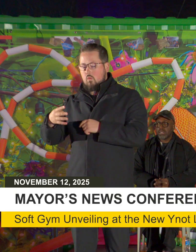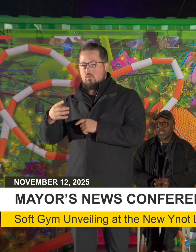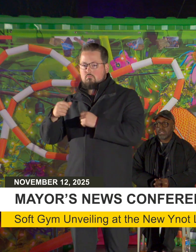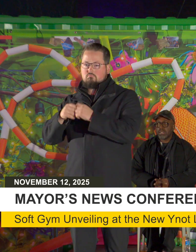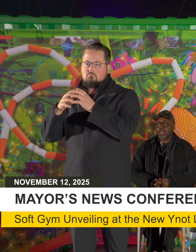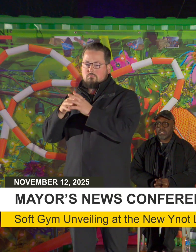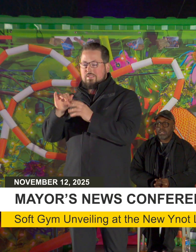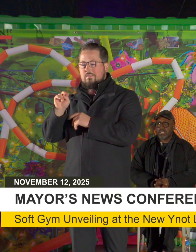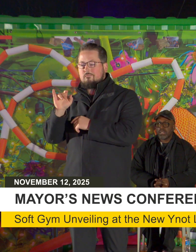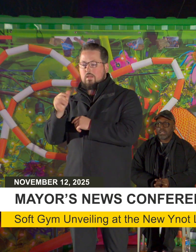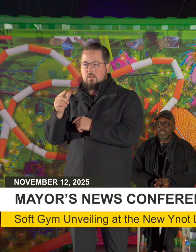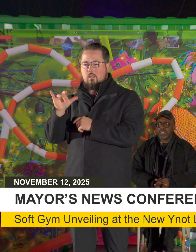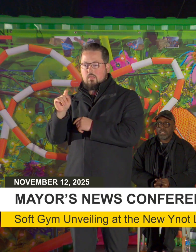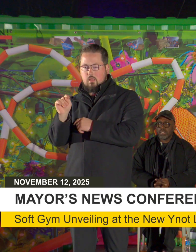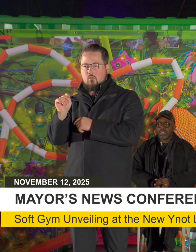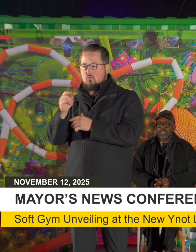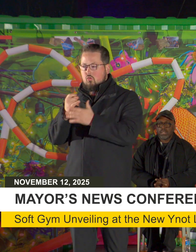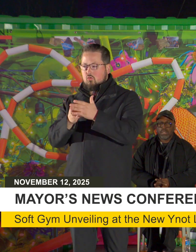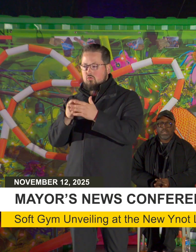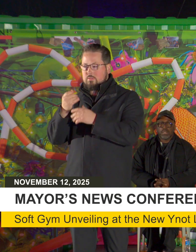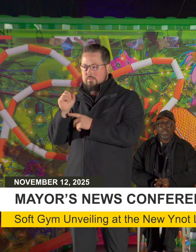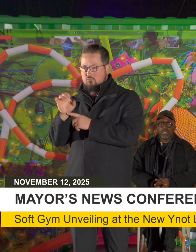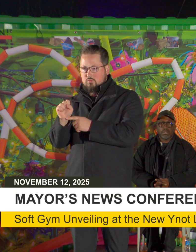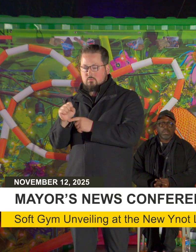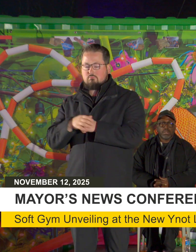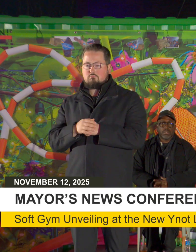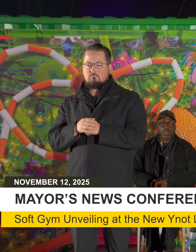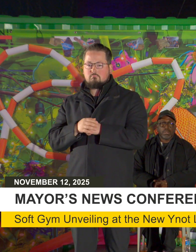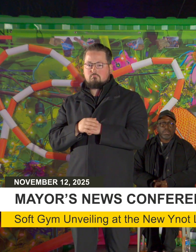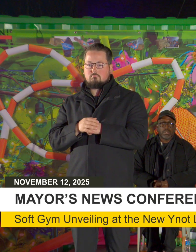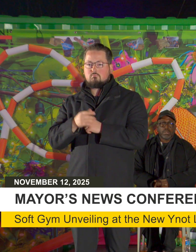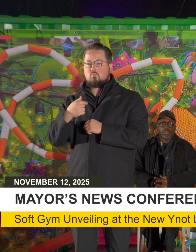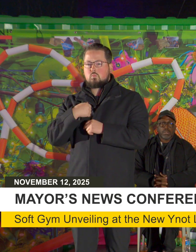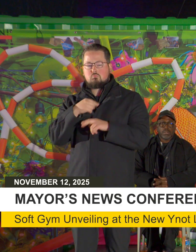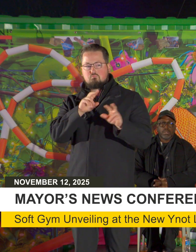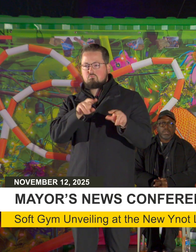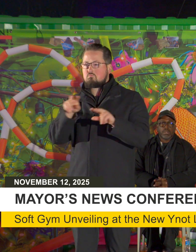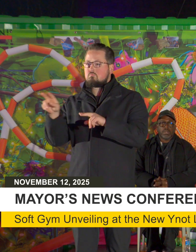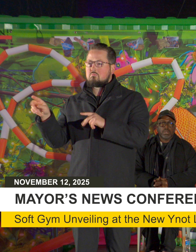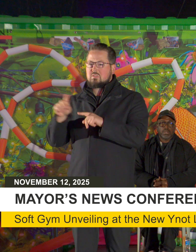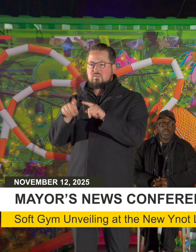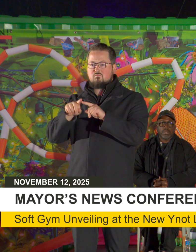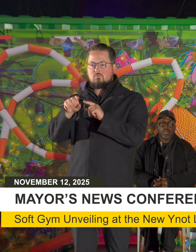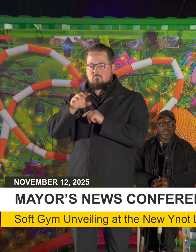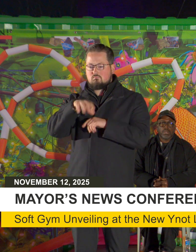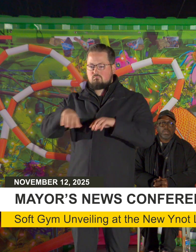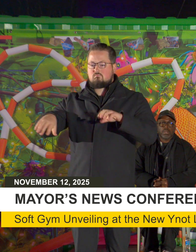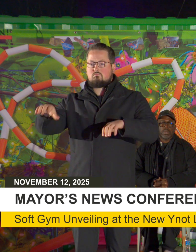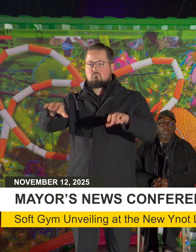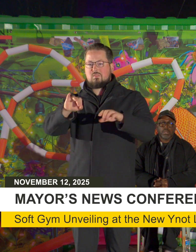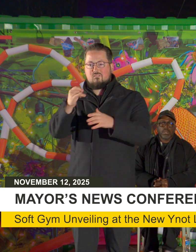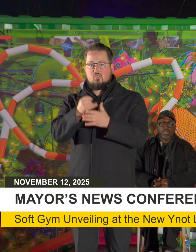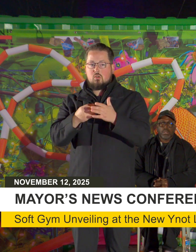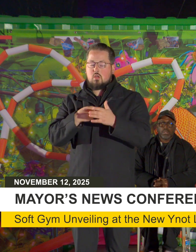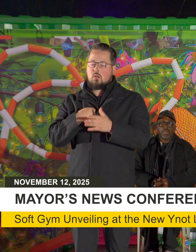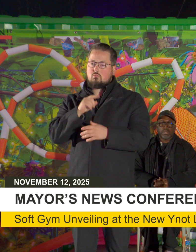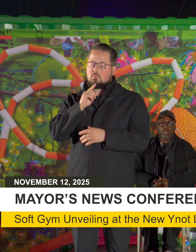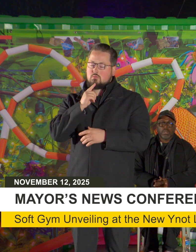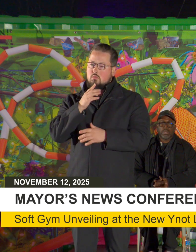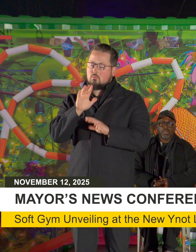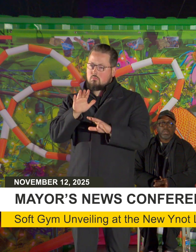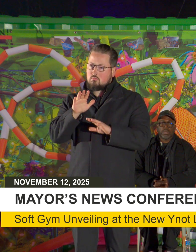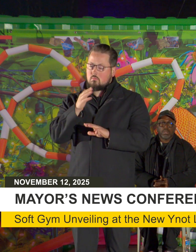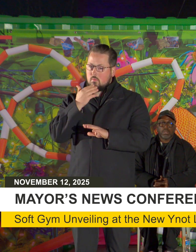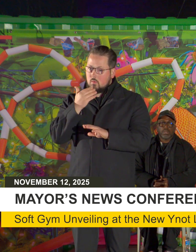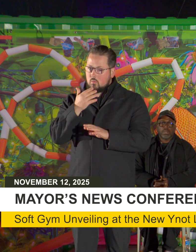Light artwork series. We just took a tour of the amazing series of artworks, and I just want to say again, thank you